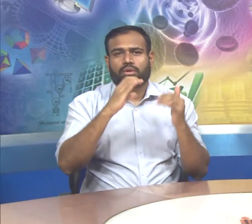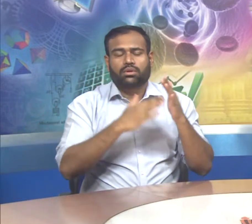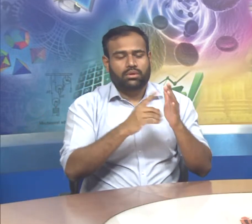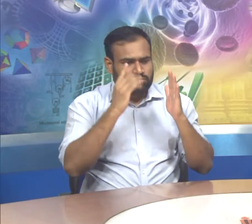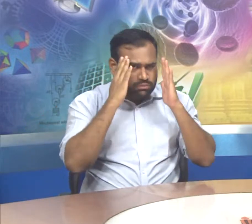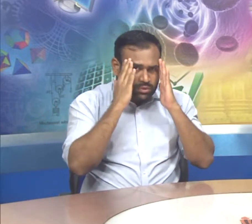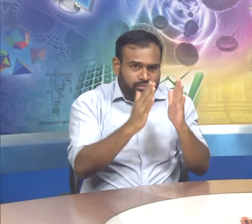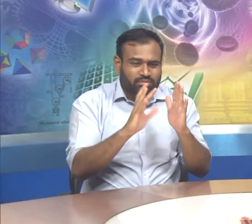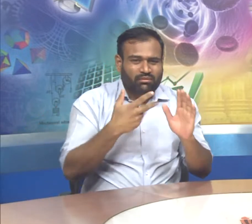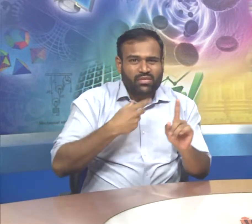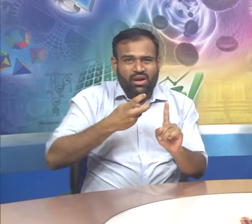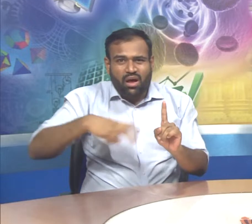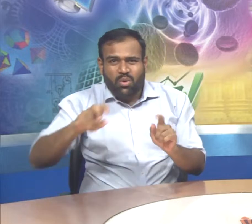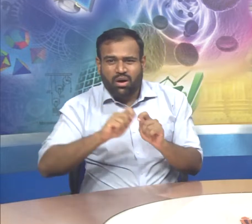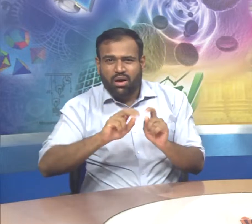the territory of India.